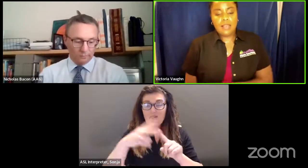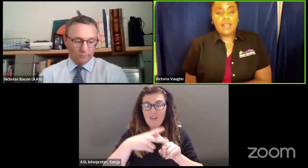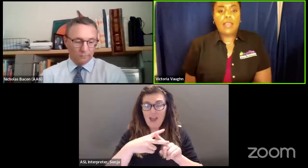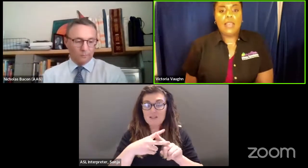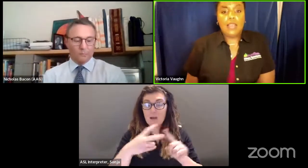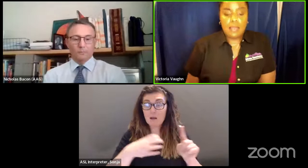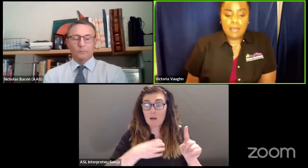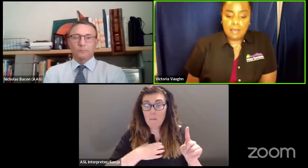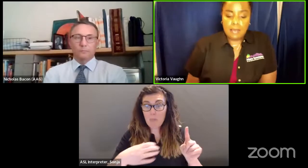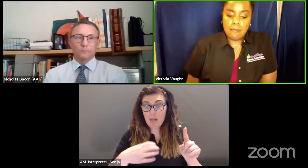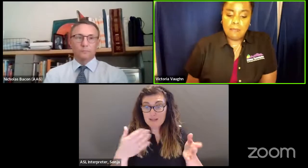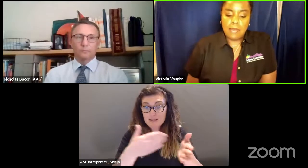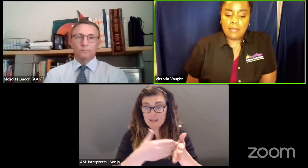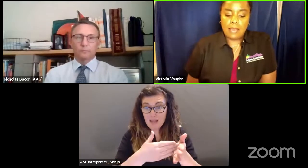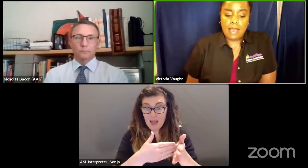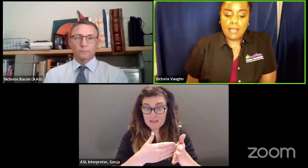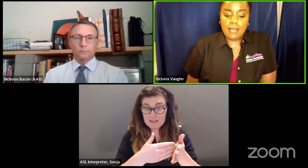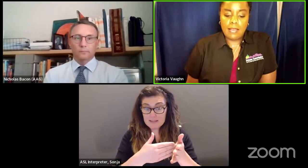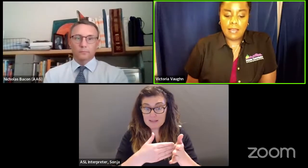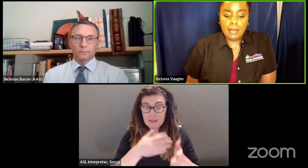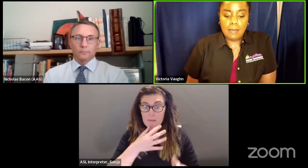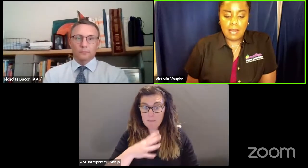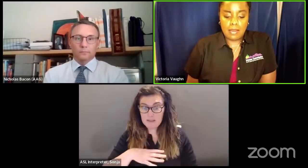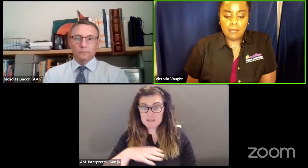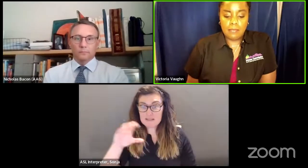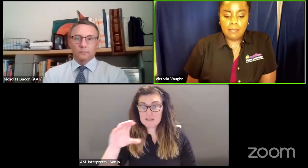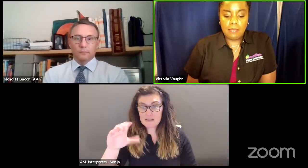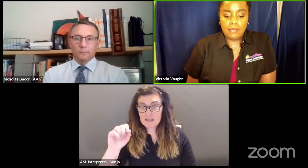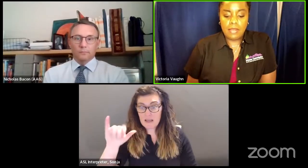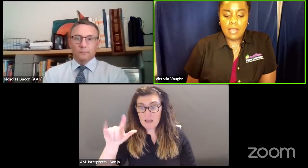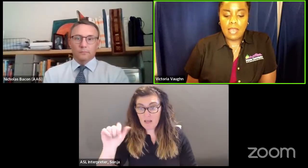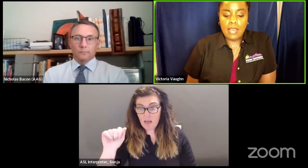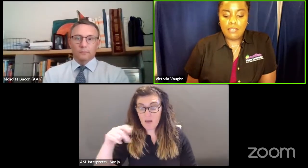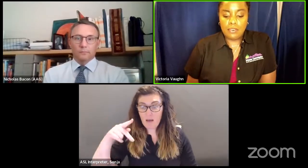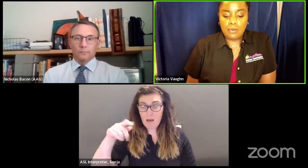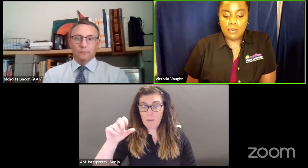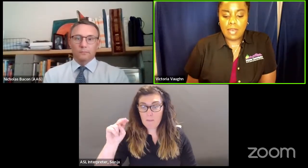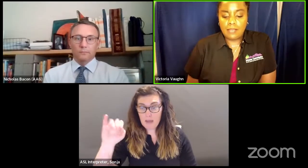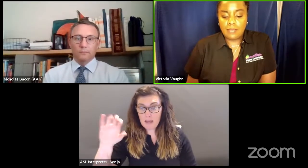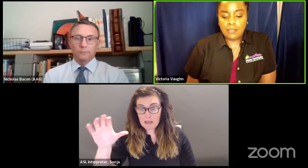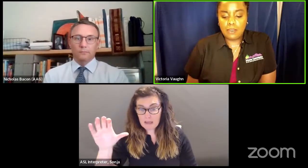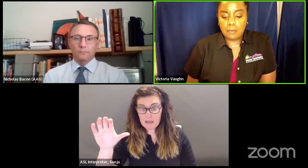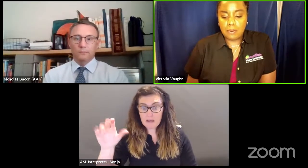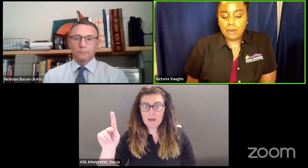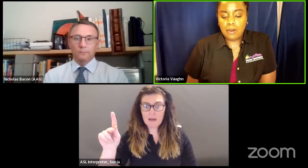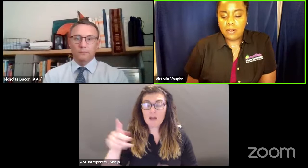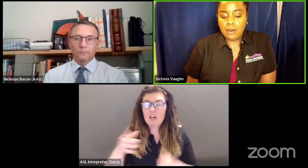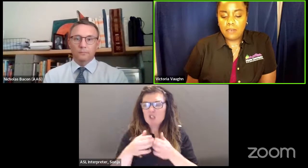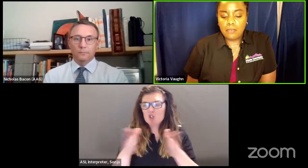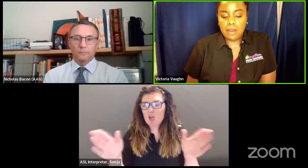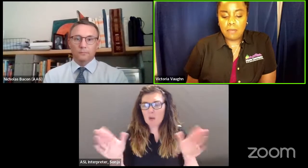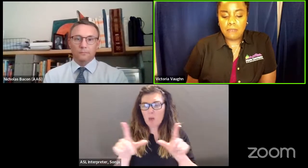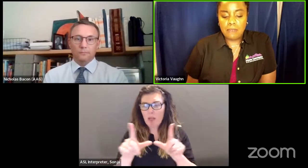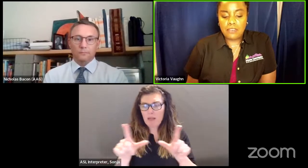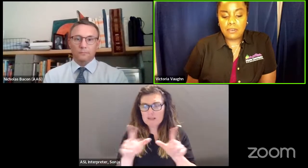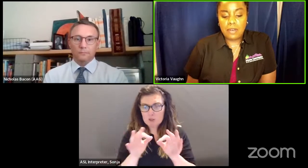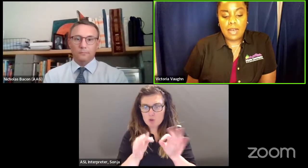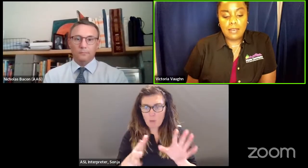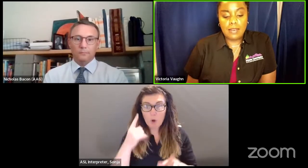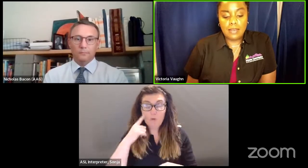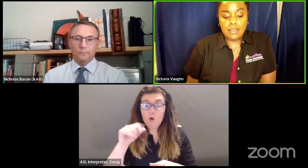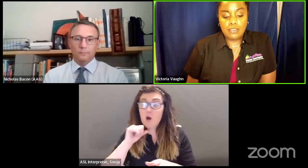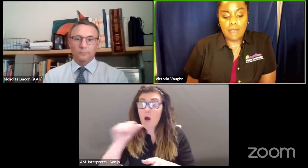against Ms. Kayla Pennick, a general licensed interpreter, for